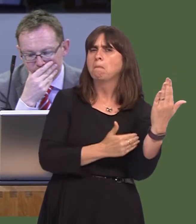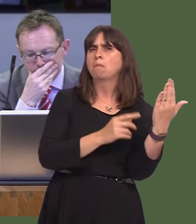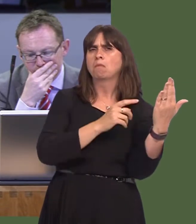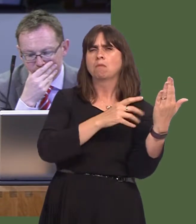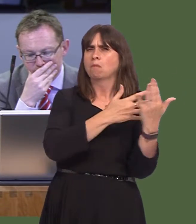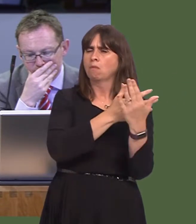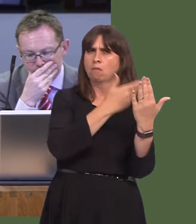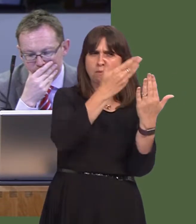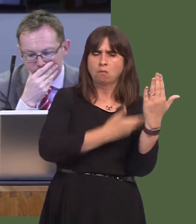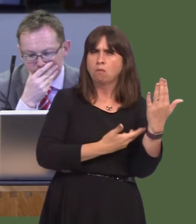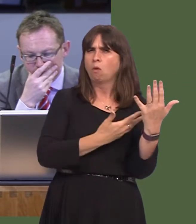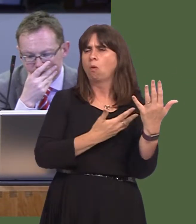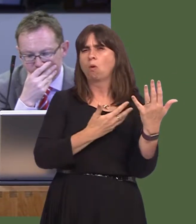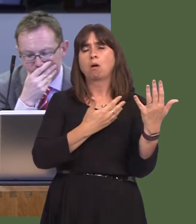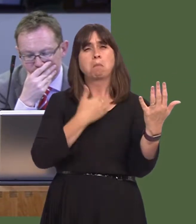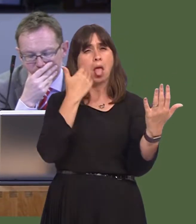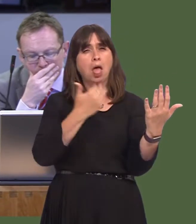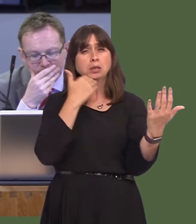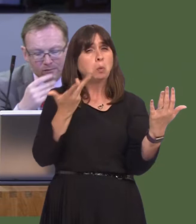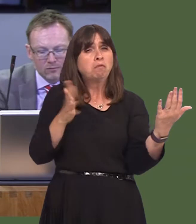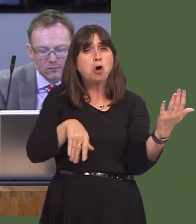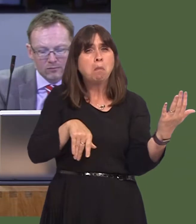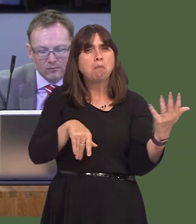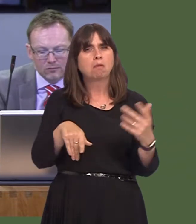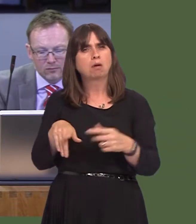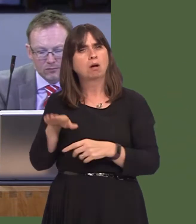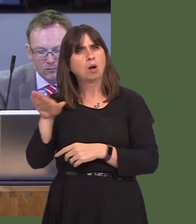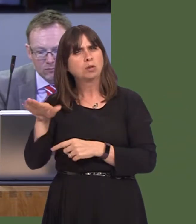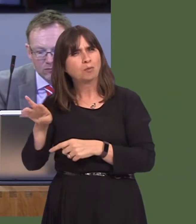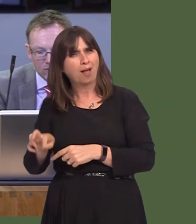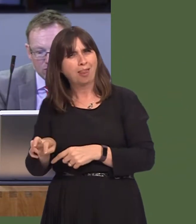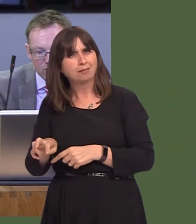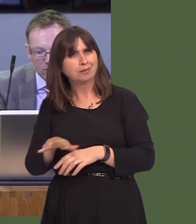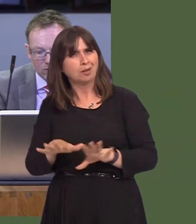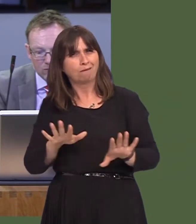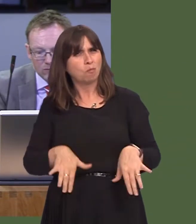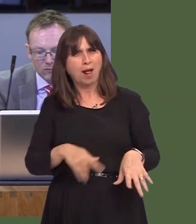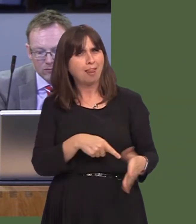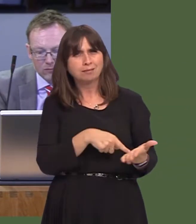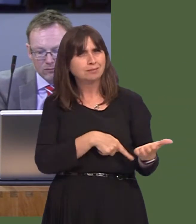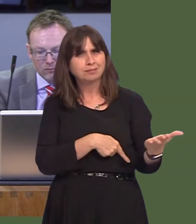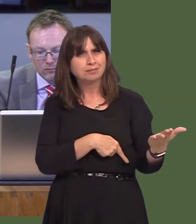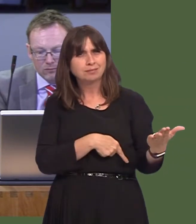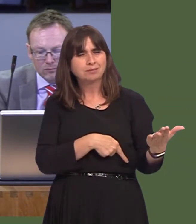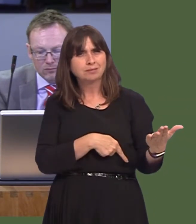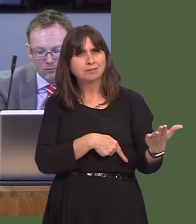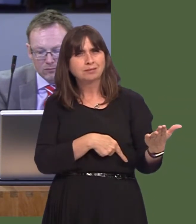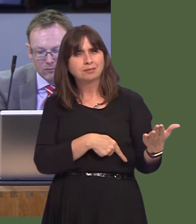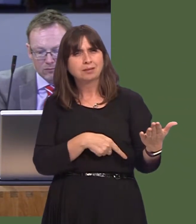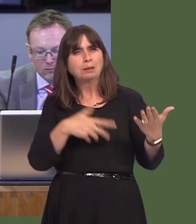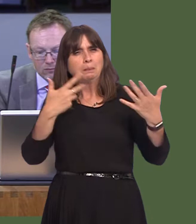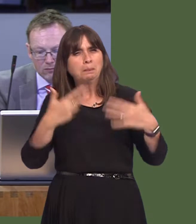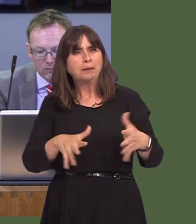of signatures, a great number of whom appear to be from outside of Wales. So my question to you is this. Having had the first part